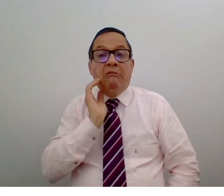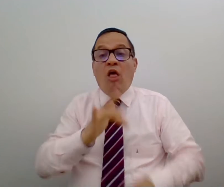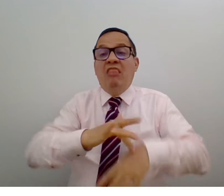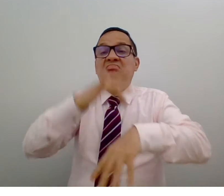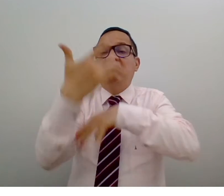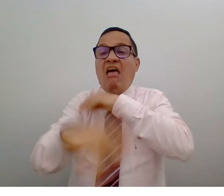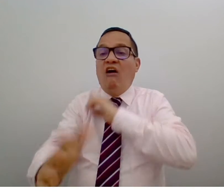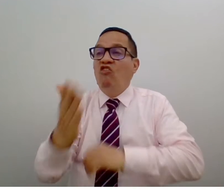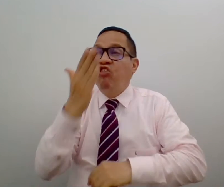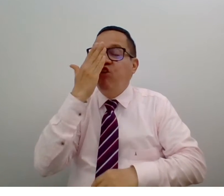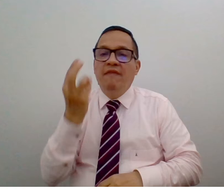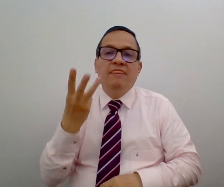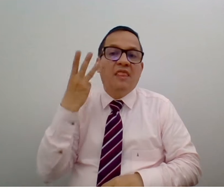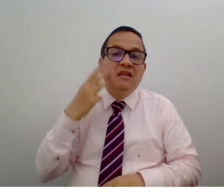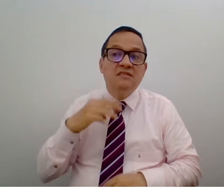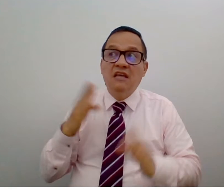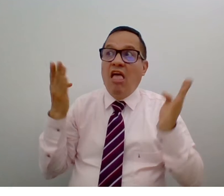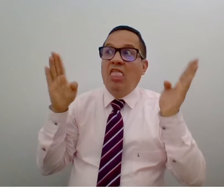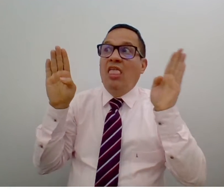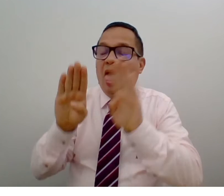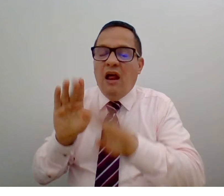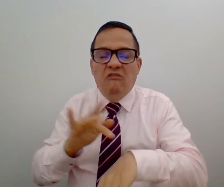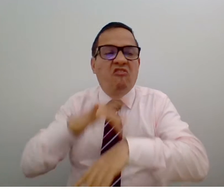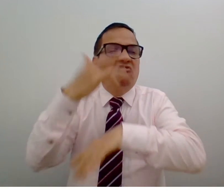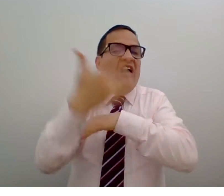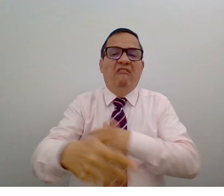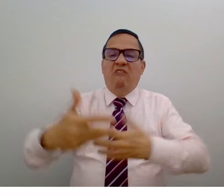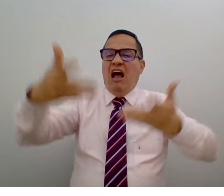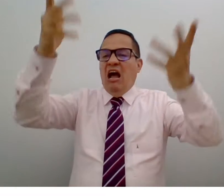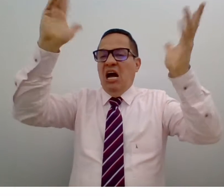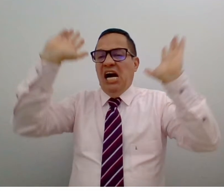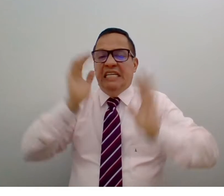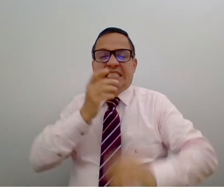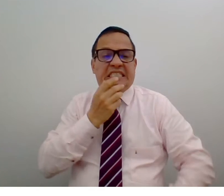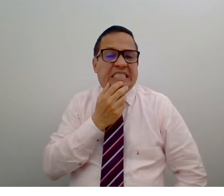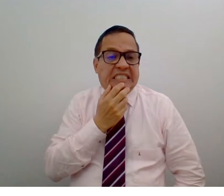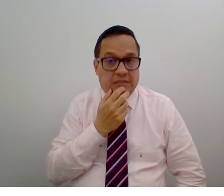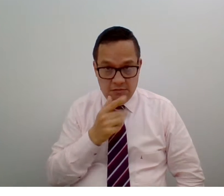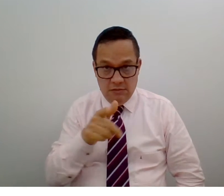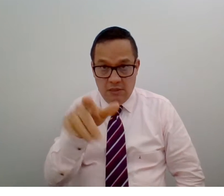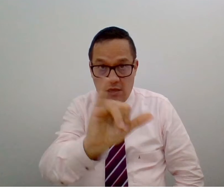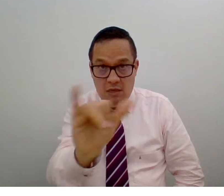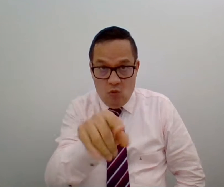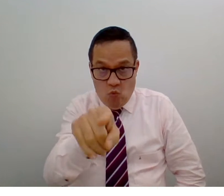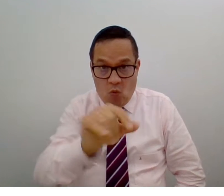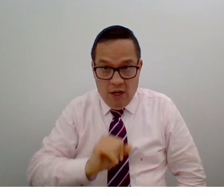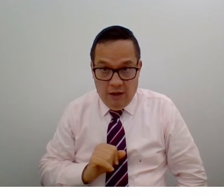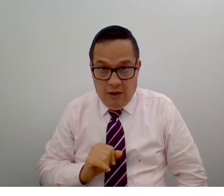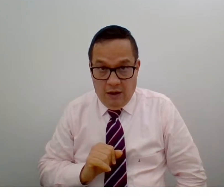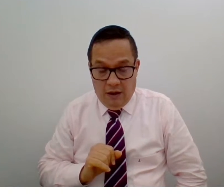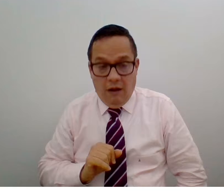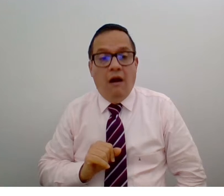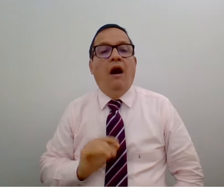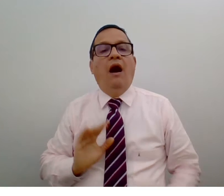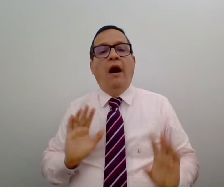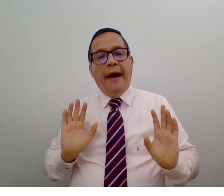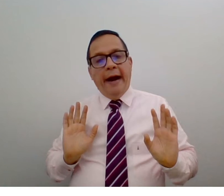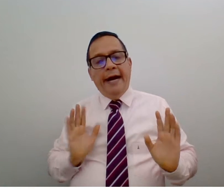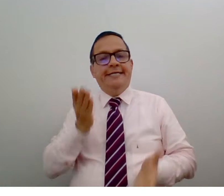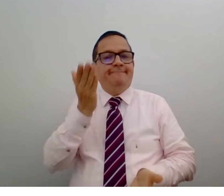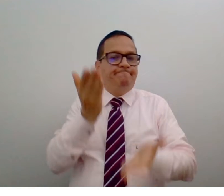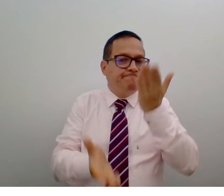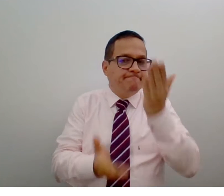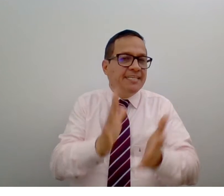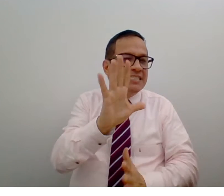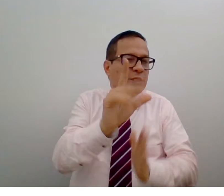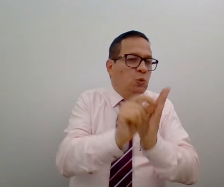the 3 last days of the activity. If your work is at this level, you can get between